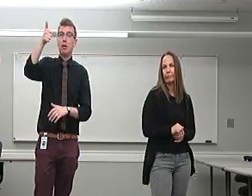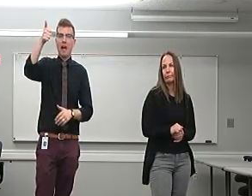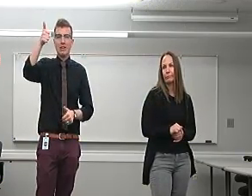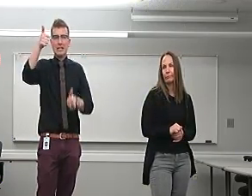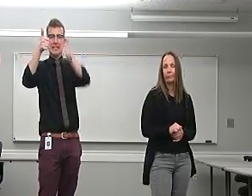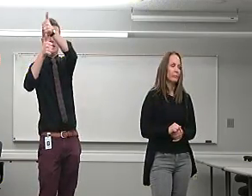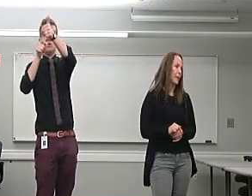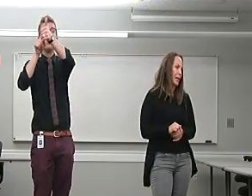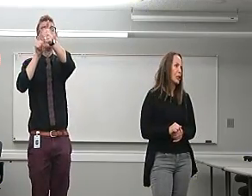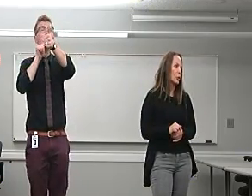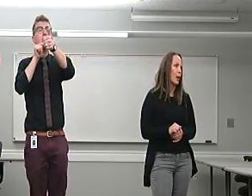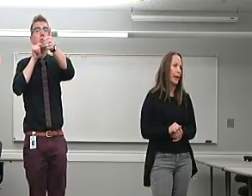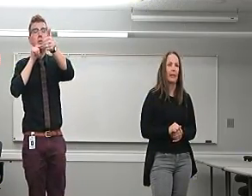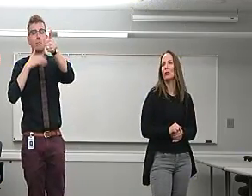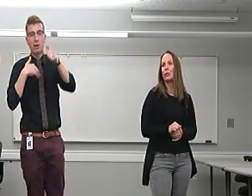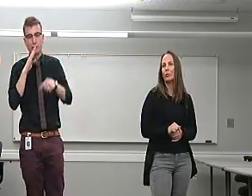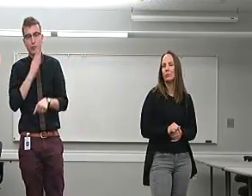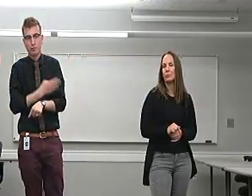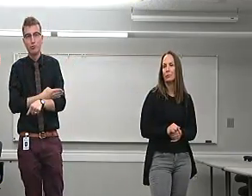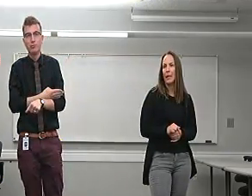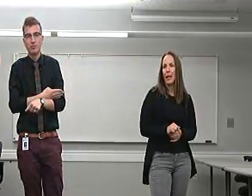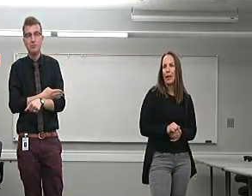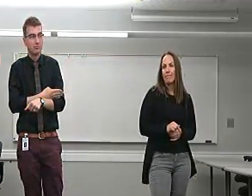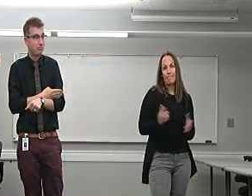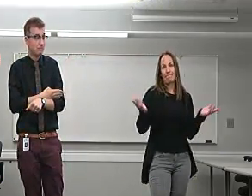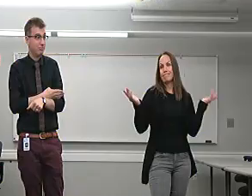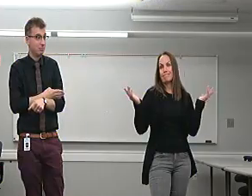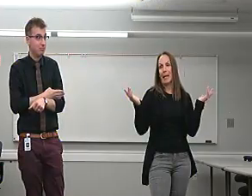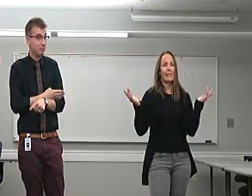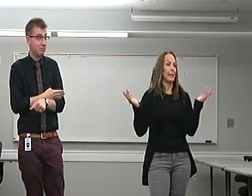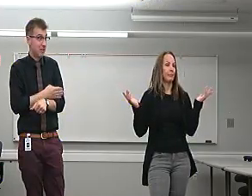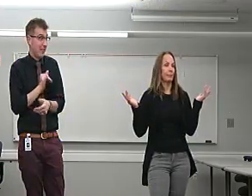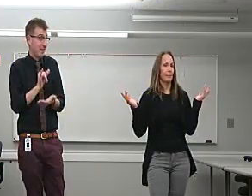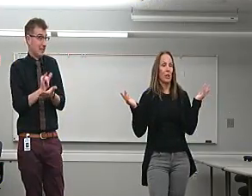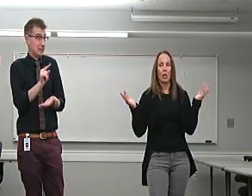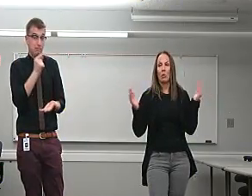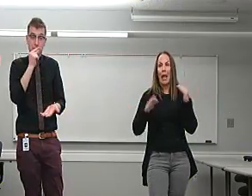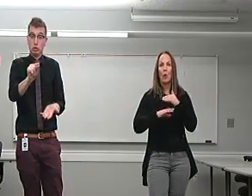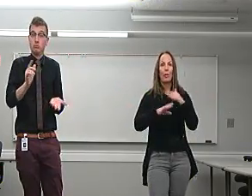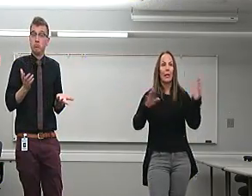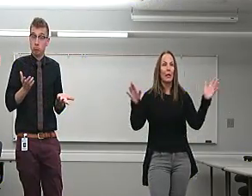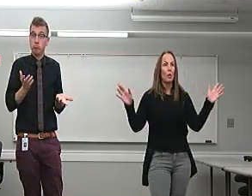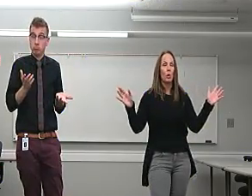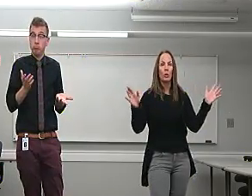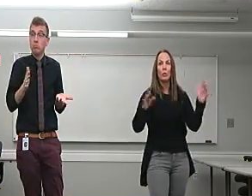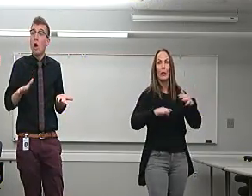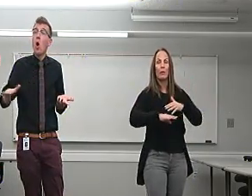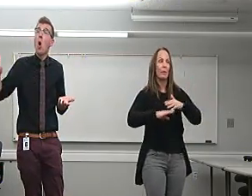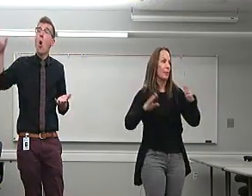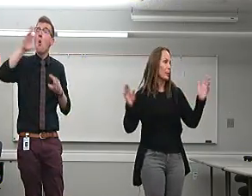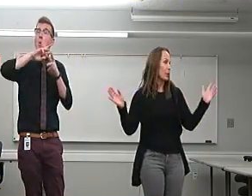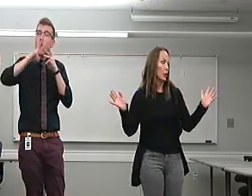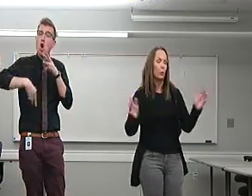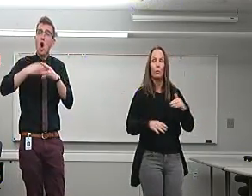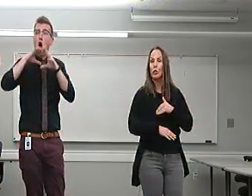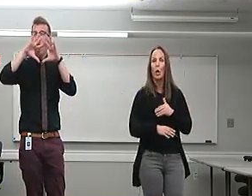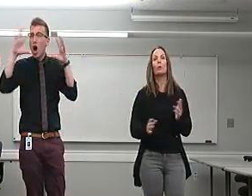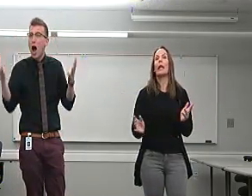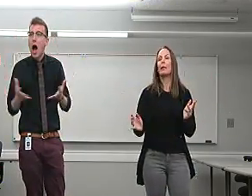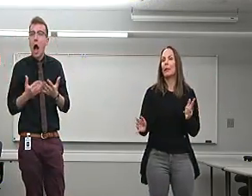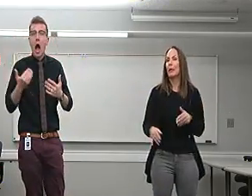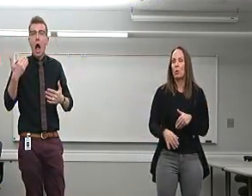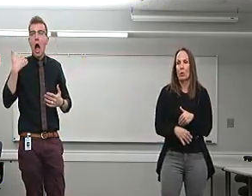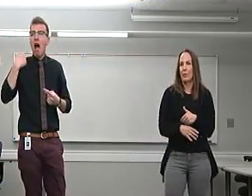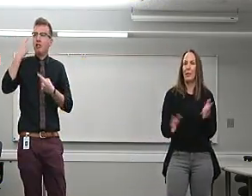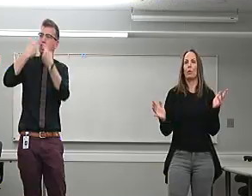That's who I answer to. That's it. Out there in the world, there are people who don't like me or think what